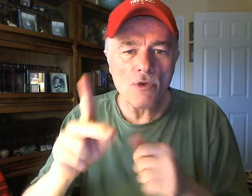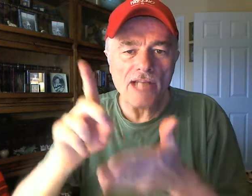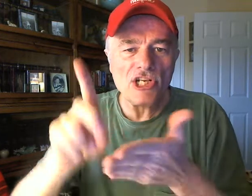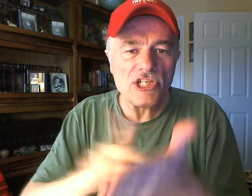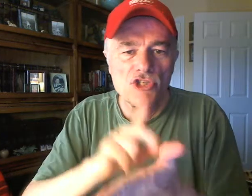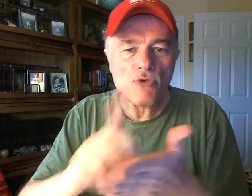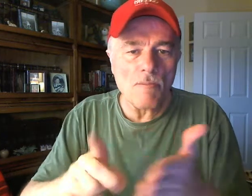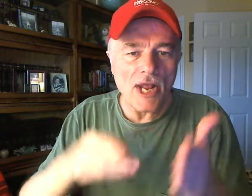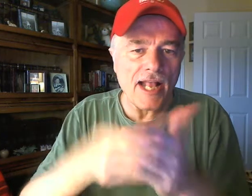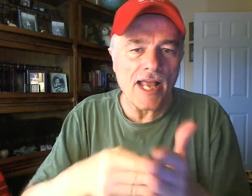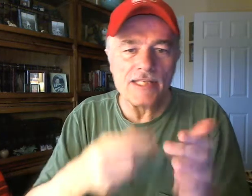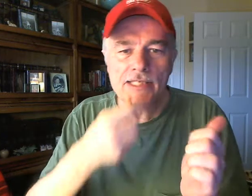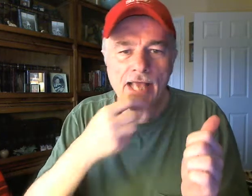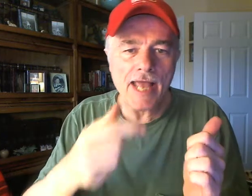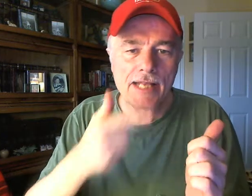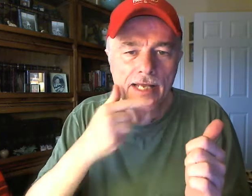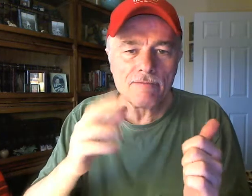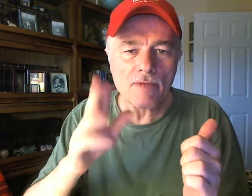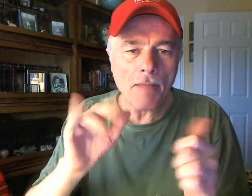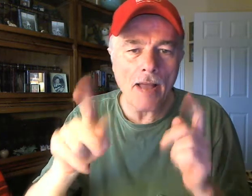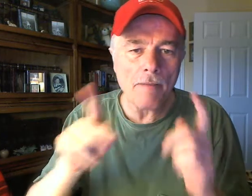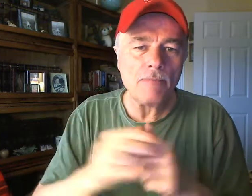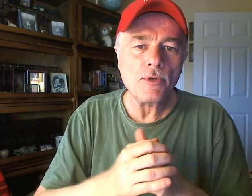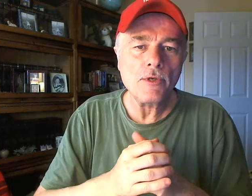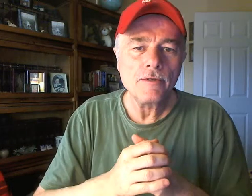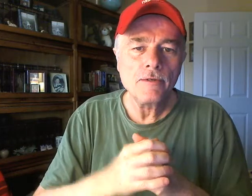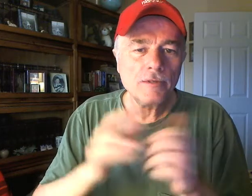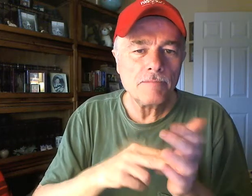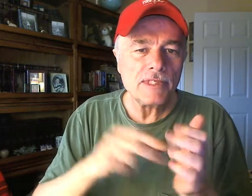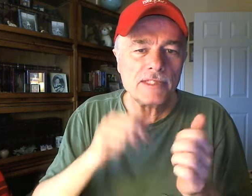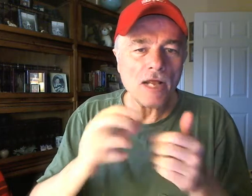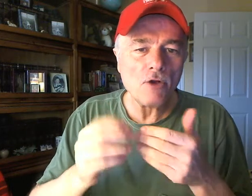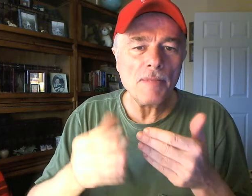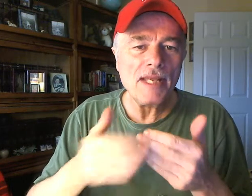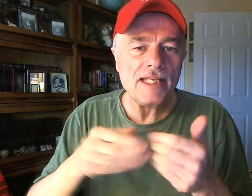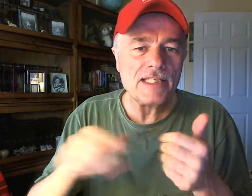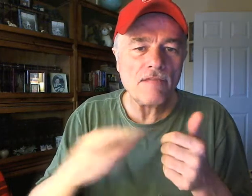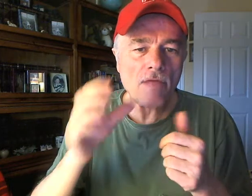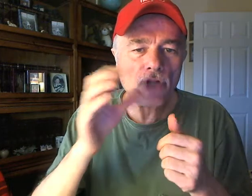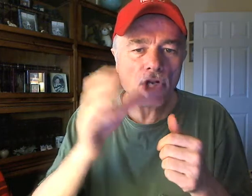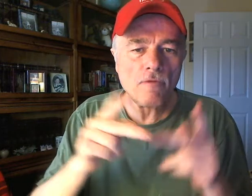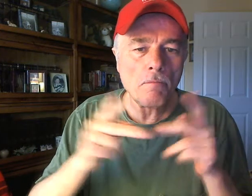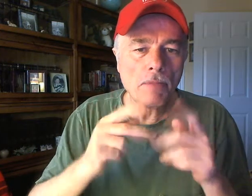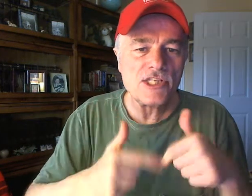to discriminate against gay, lesbian, and black people, it means that could be easy there to leave for peace to